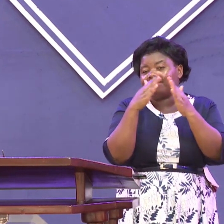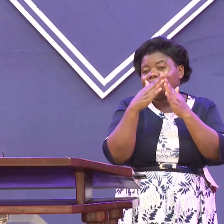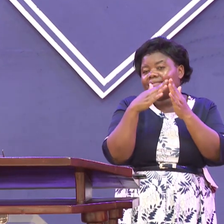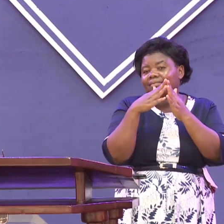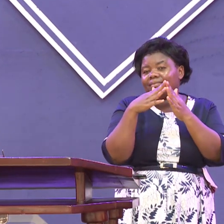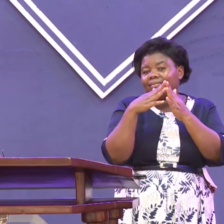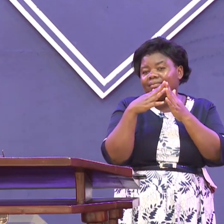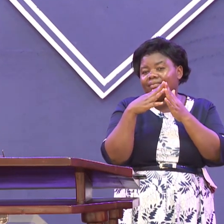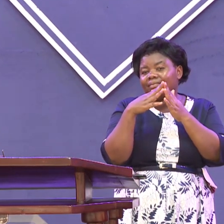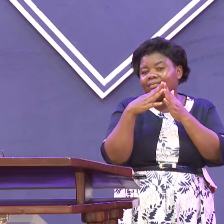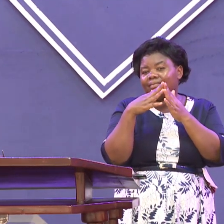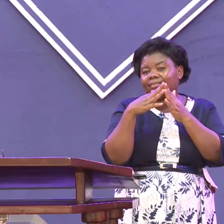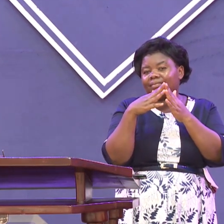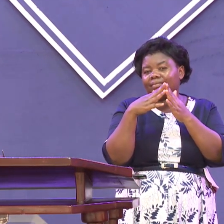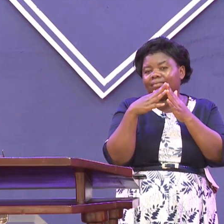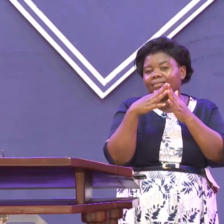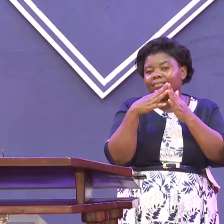compound.